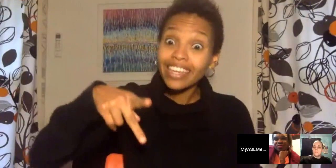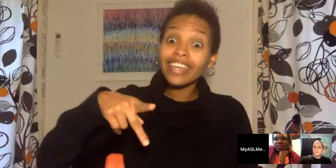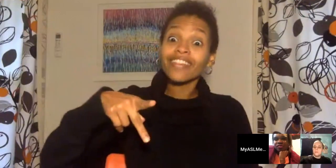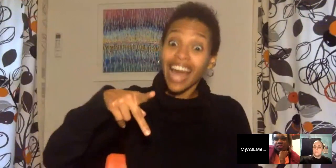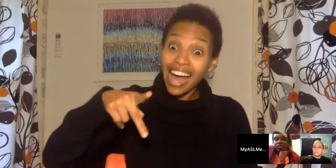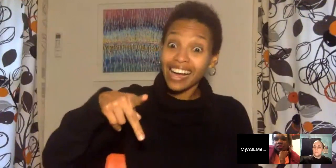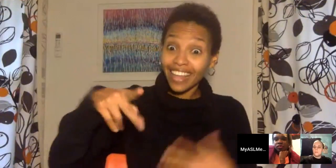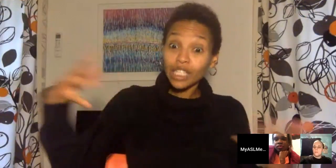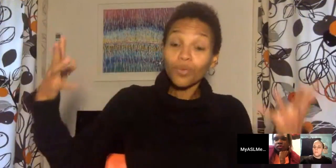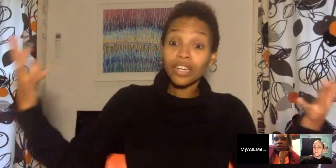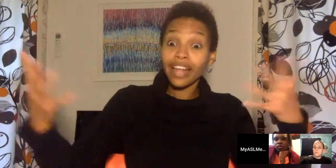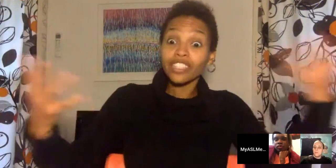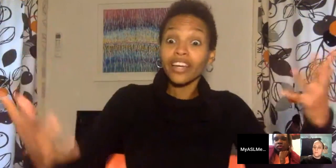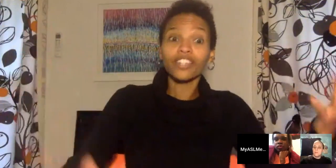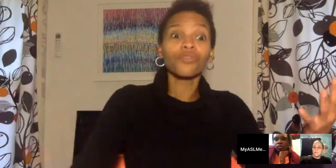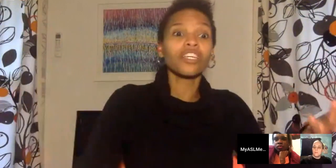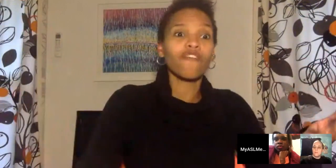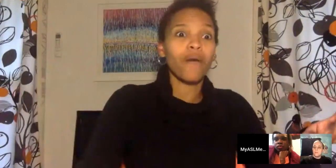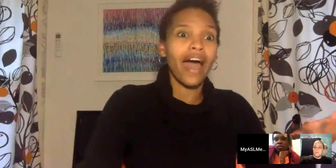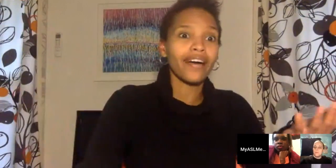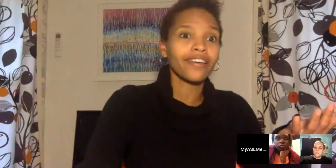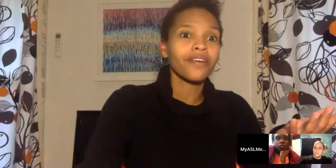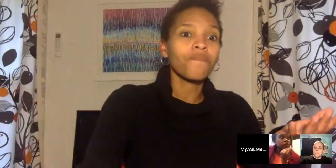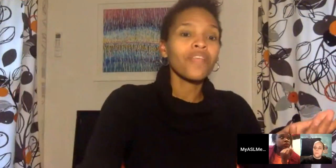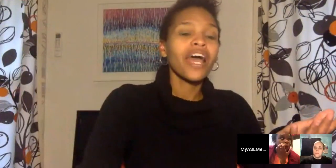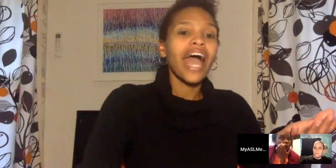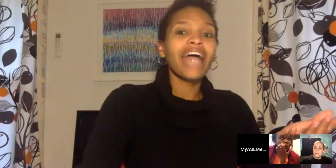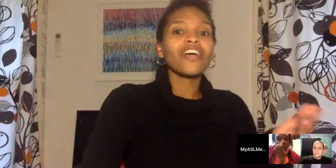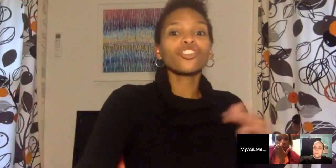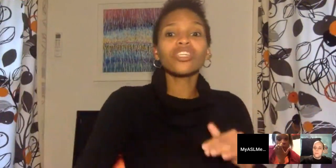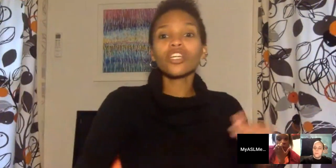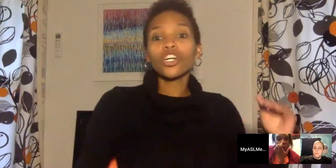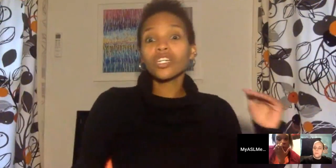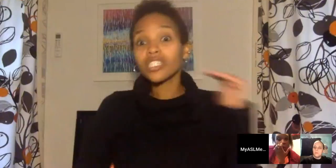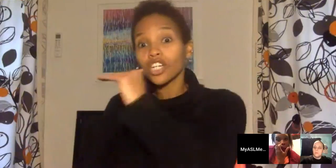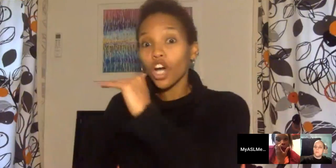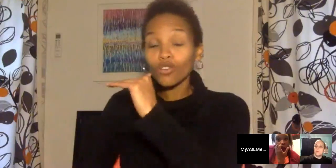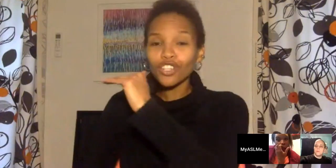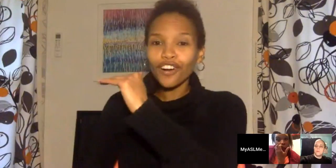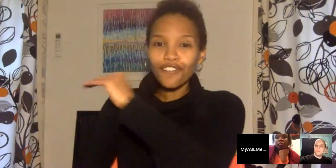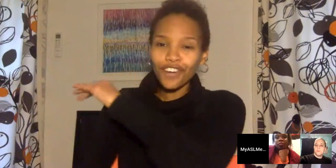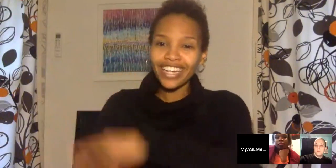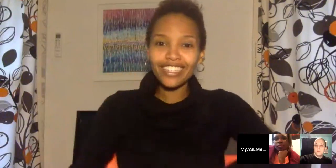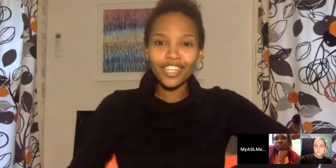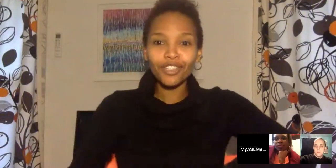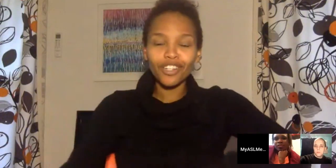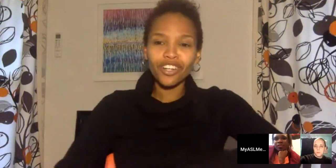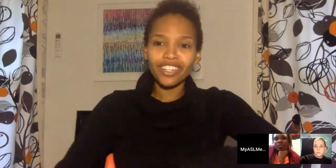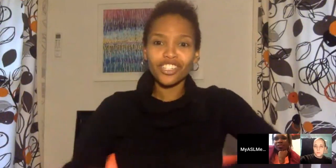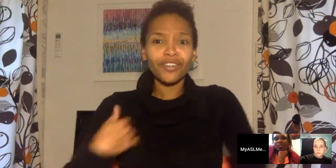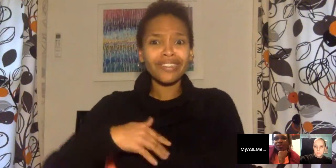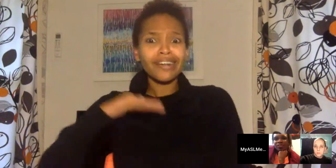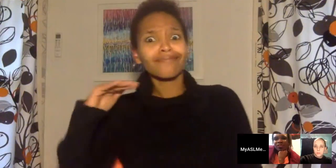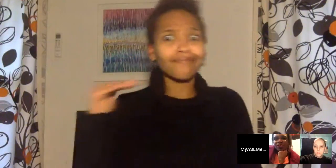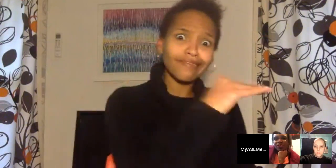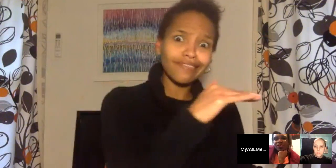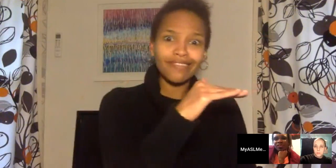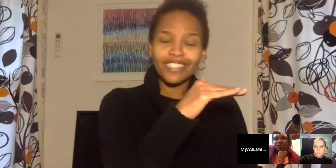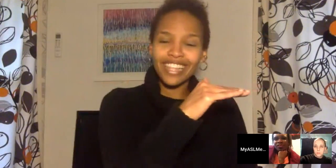YAP, that's what I could do to give back. And then she goes to her friend. It's cute the way she does it. She goes to that